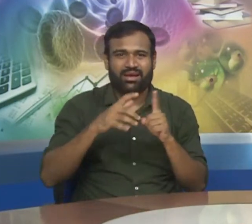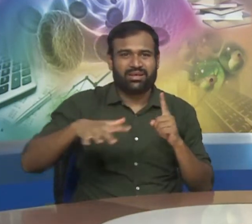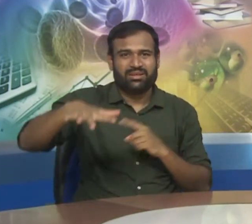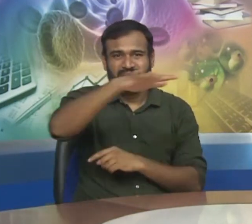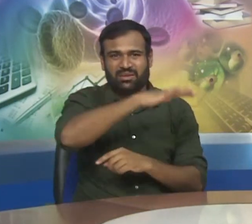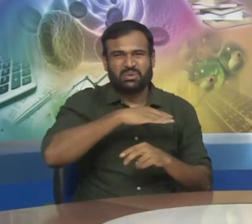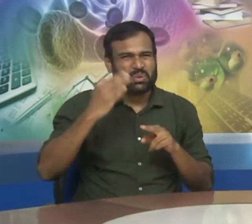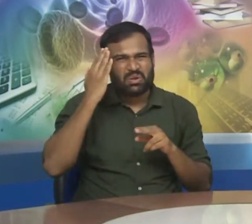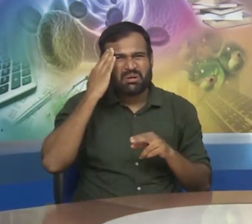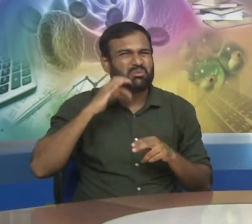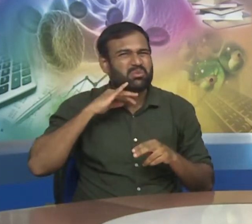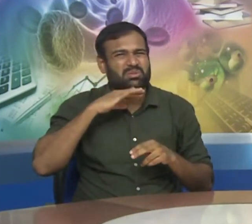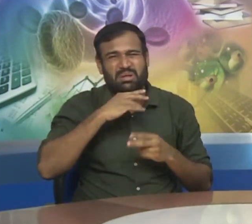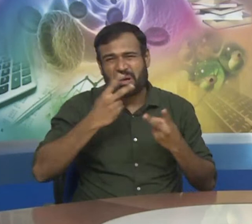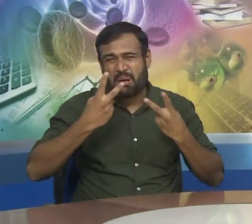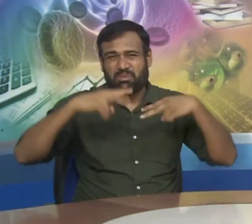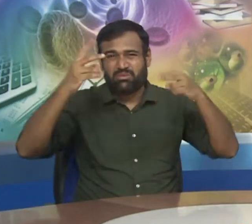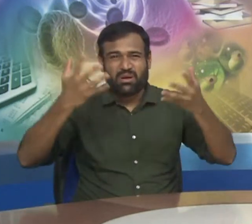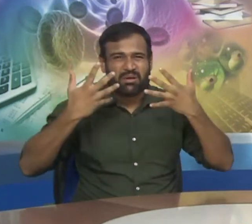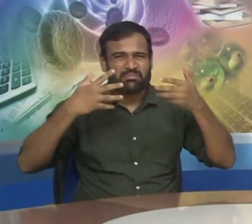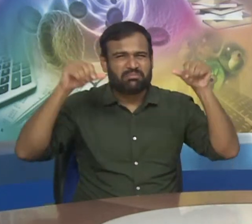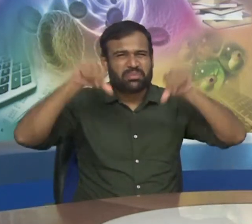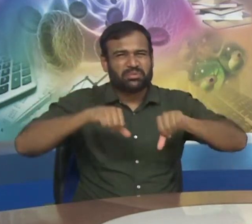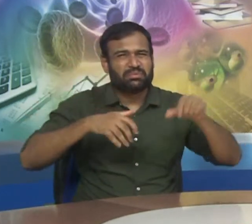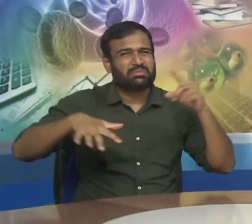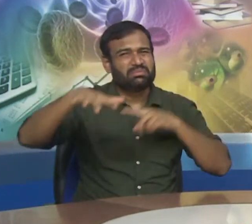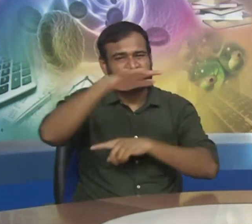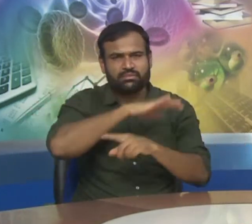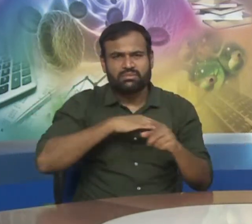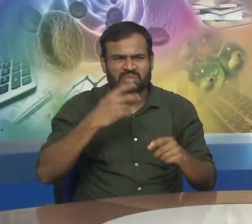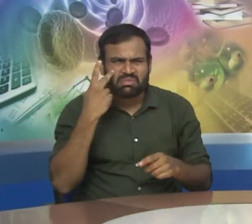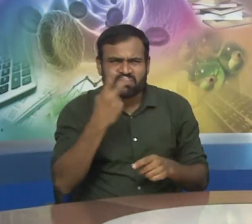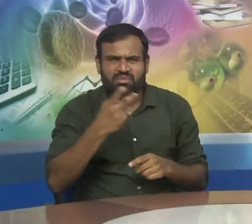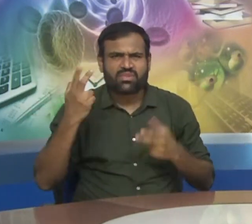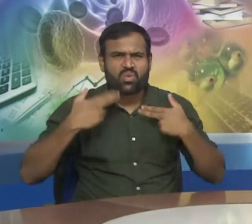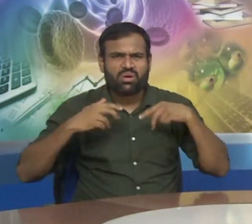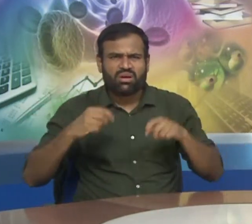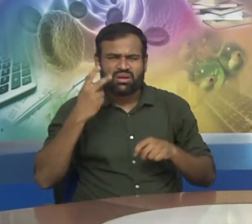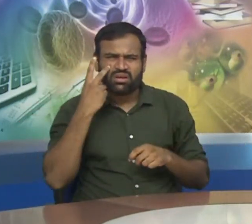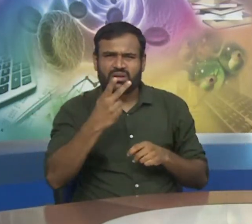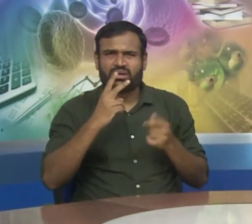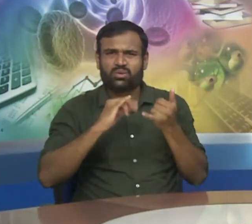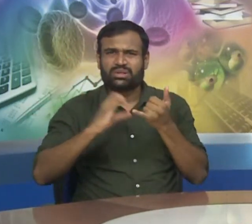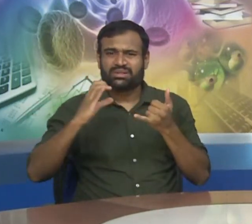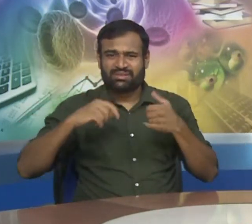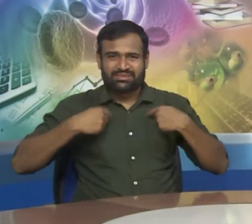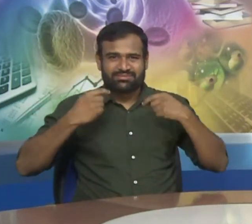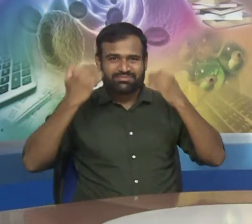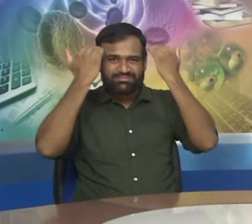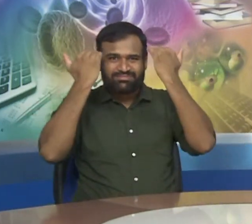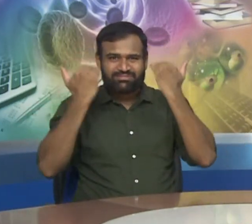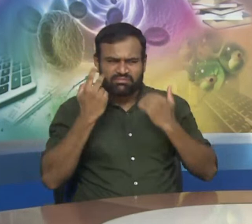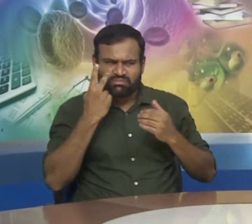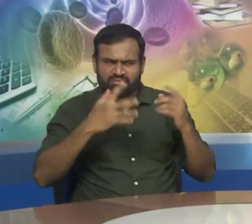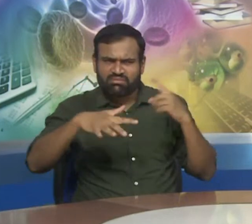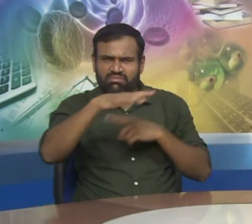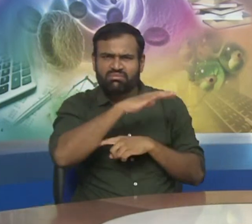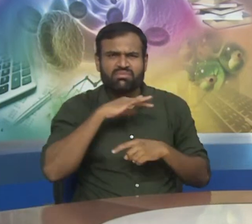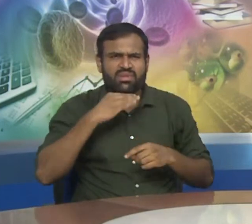CNG fuel for the use of public transport vehicles in Delhi so that pollution could be